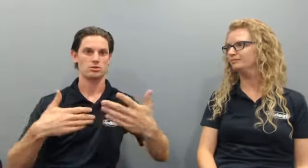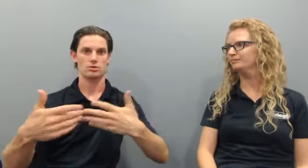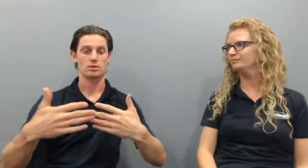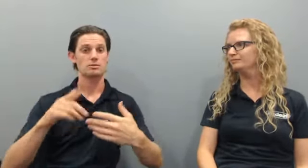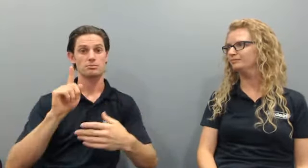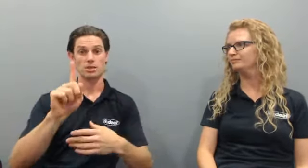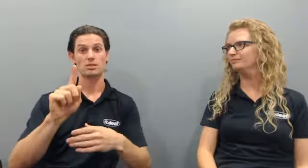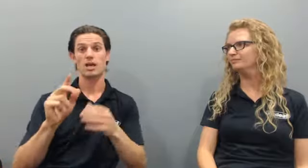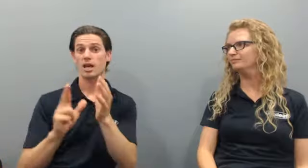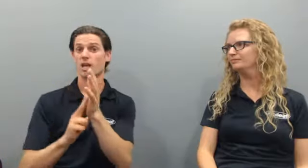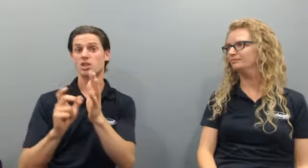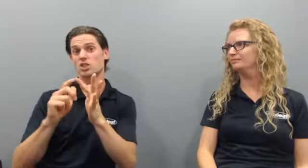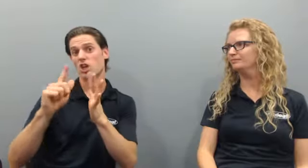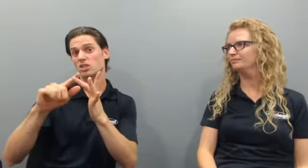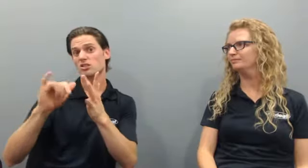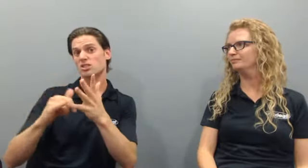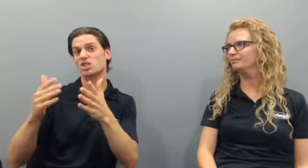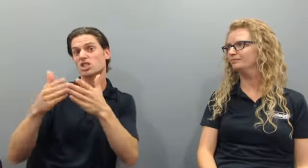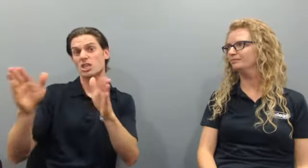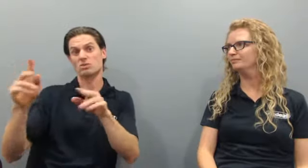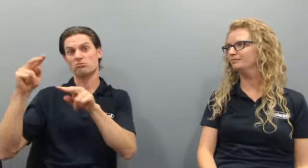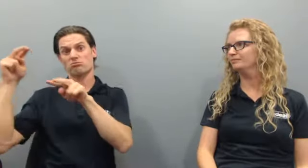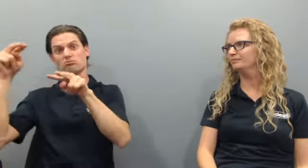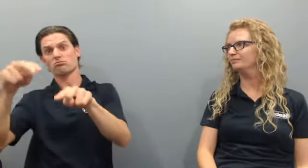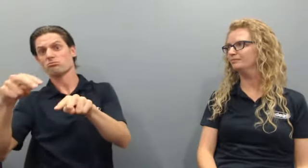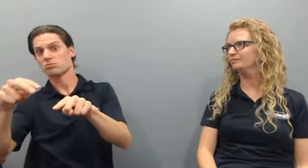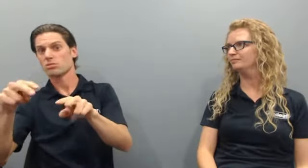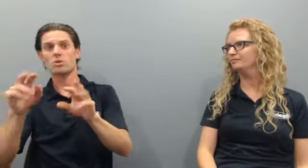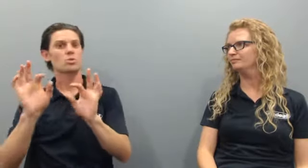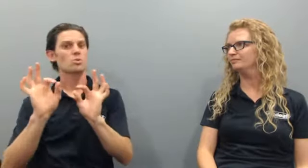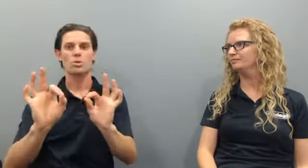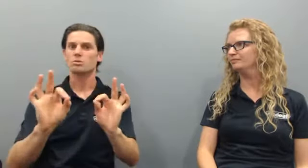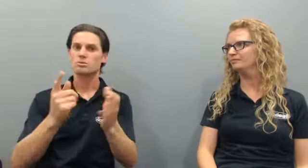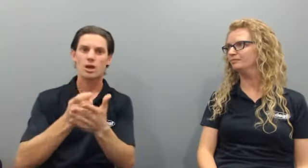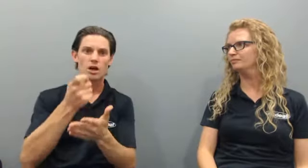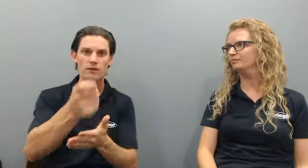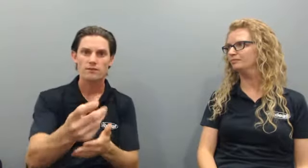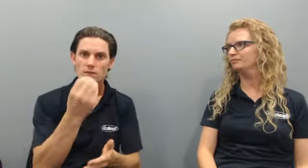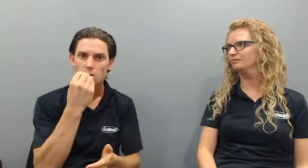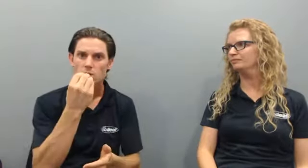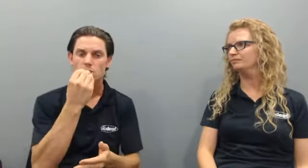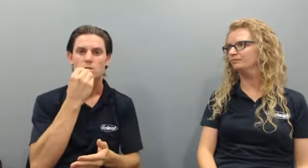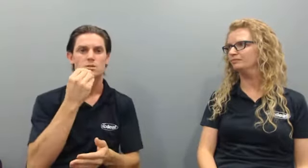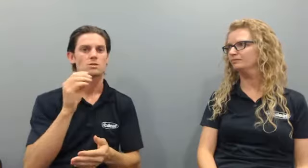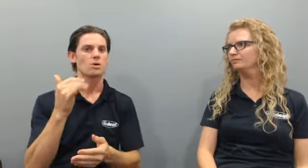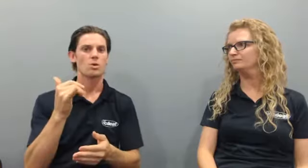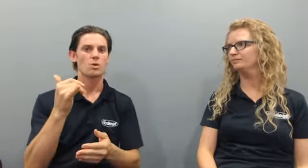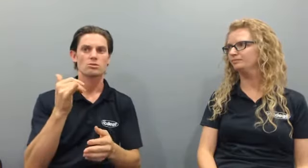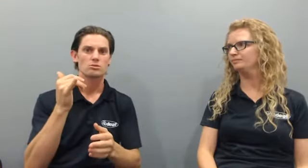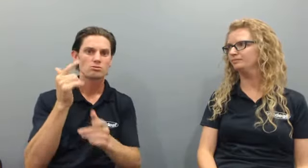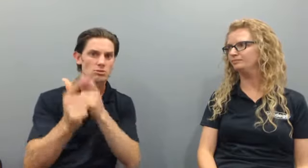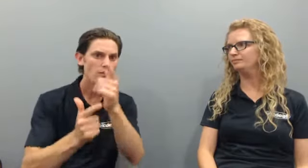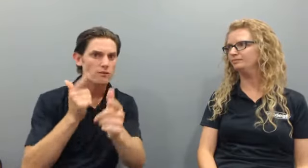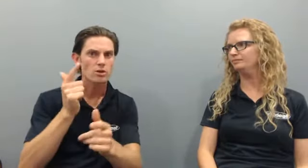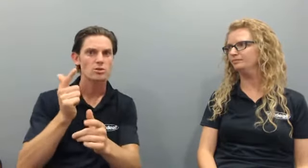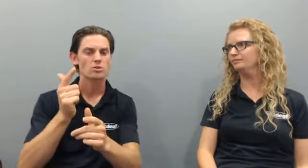paid. So it's up to you with how you manage that. But the NDIS in general, their view is that they don't cover